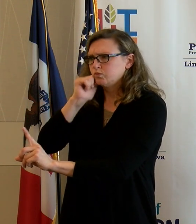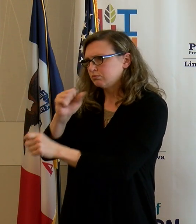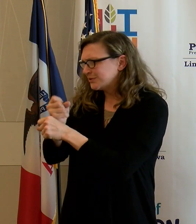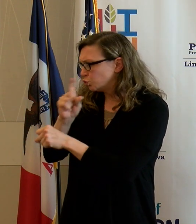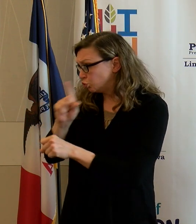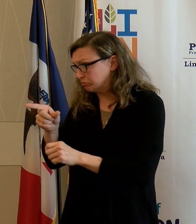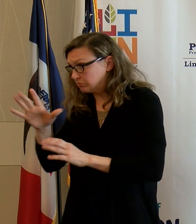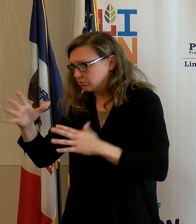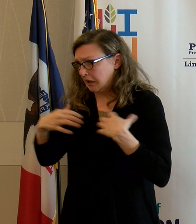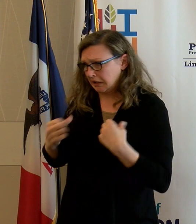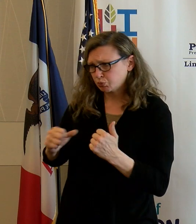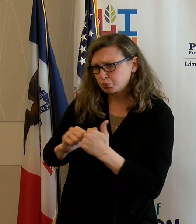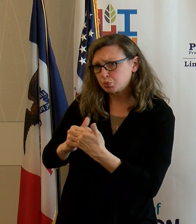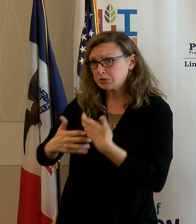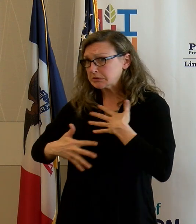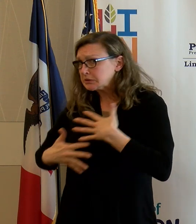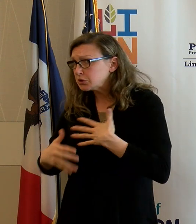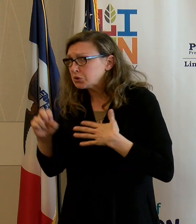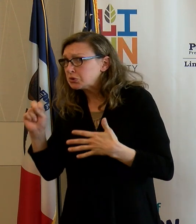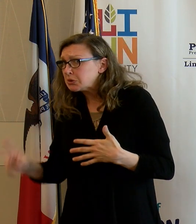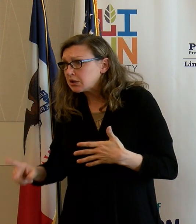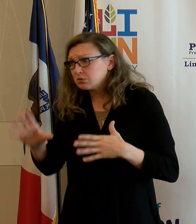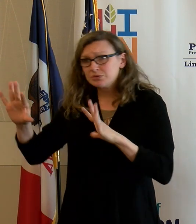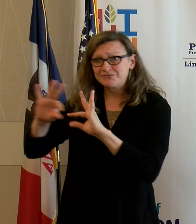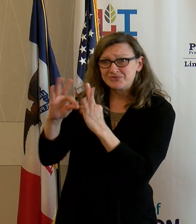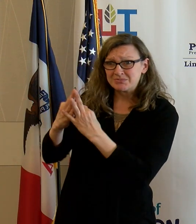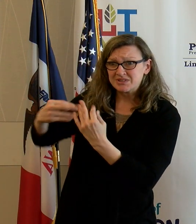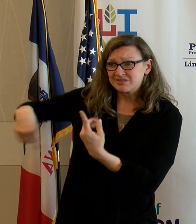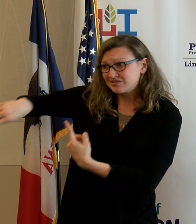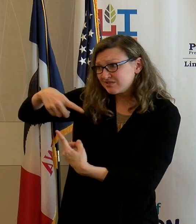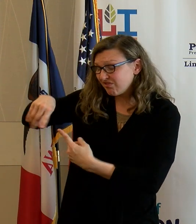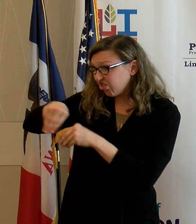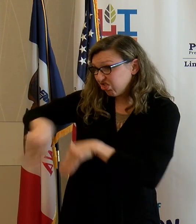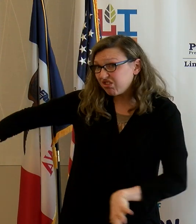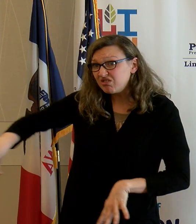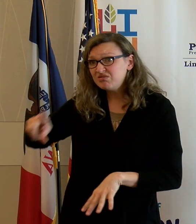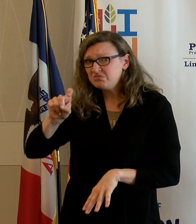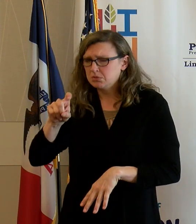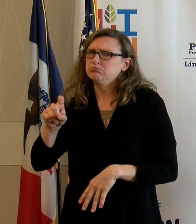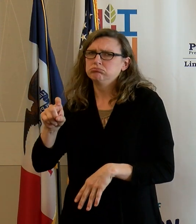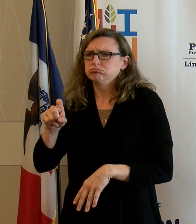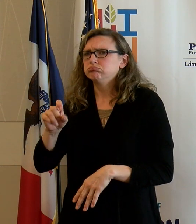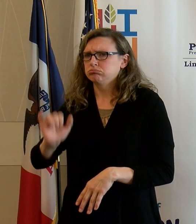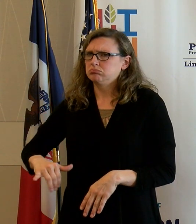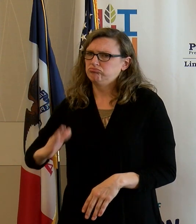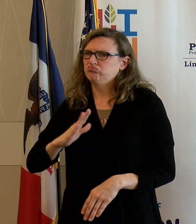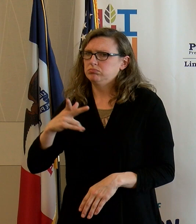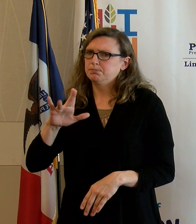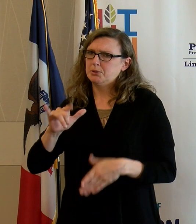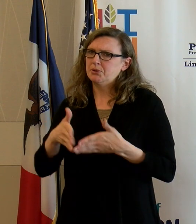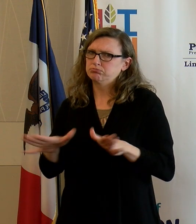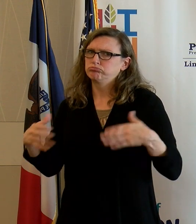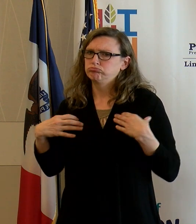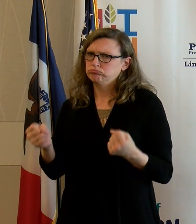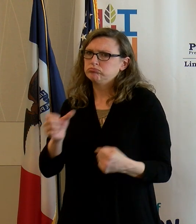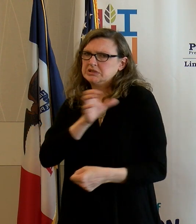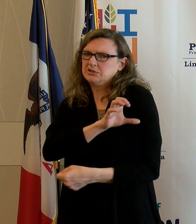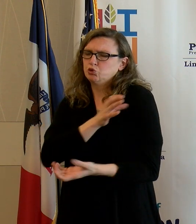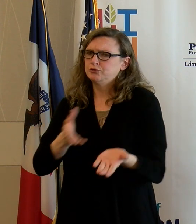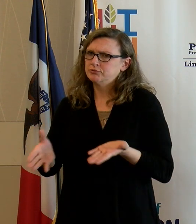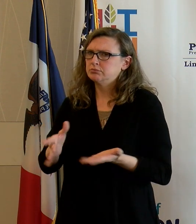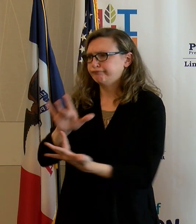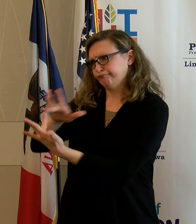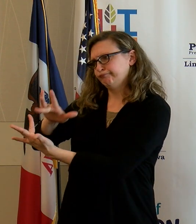we're educating and we're talking to more people, people are starting to recognize their symptoms and they go in for care. Again, this is a illness that's